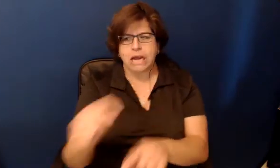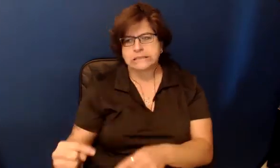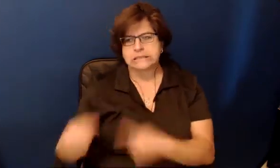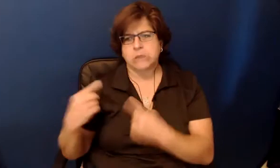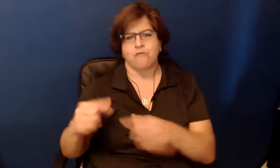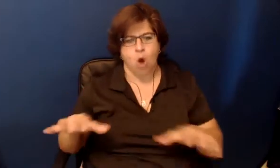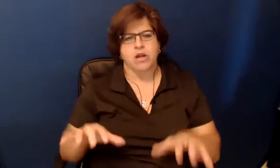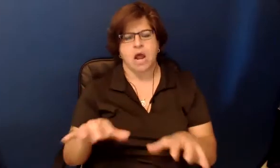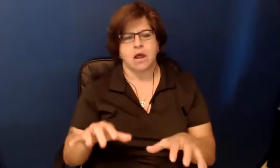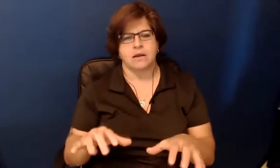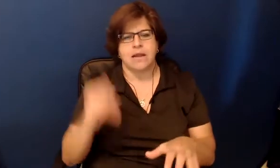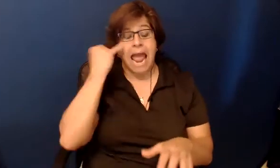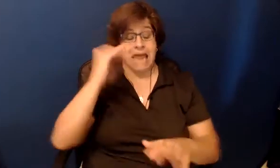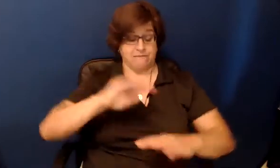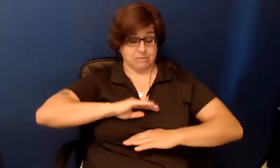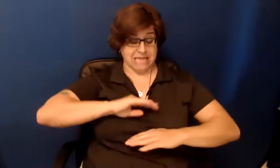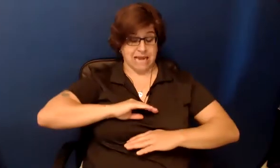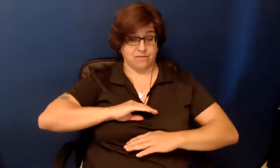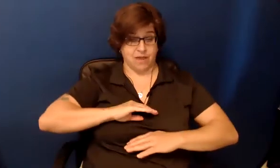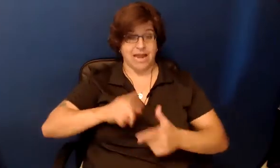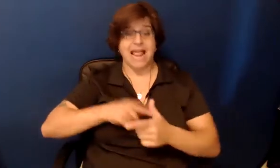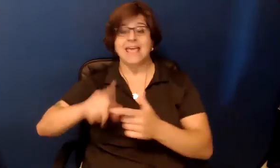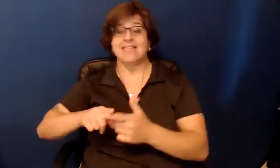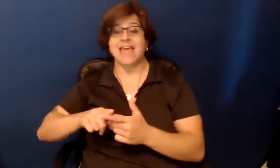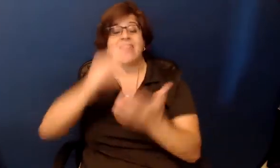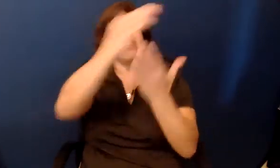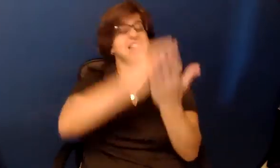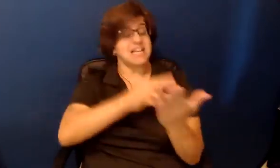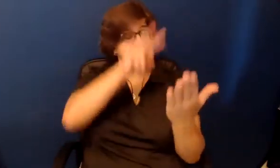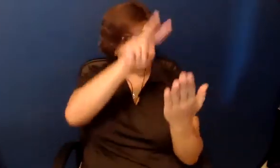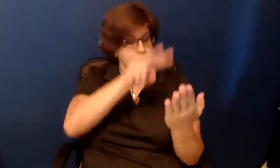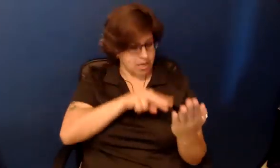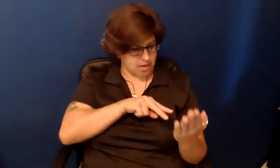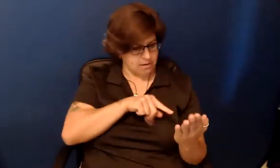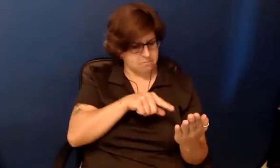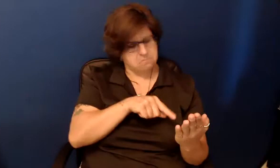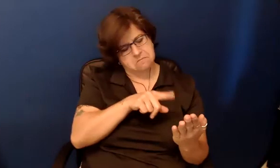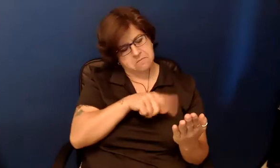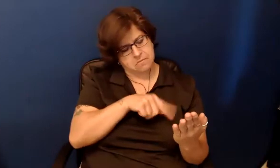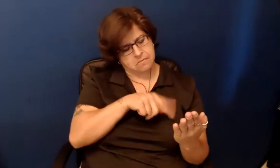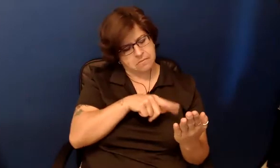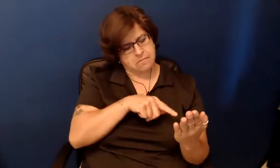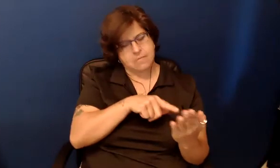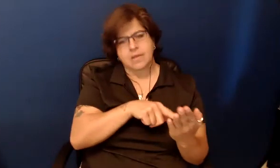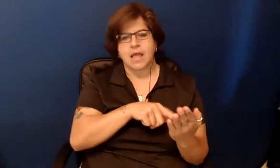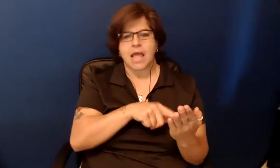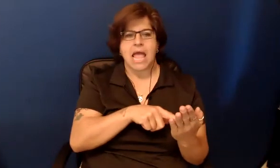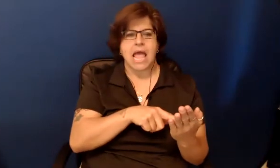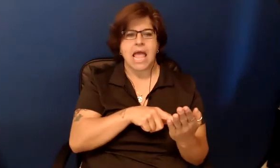this in the book. And then if you're satisfied with that, I want you to look at this list. I want you to take this list and I want